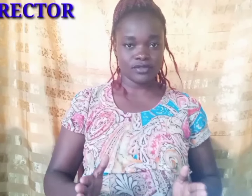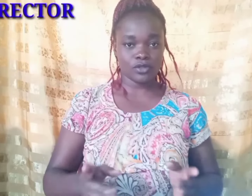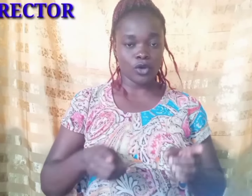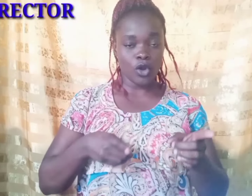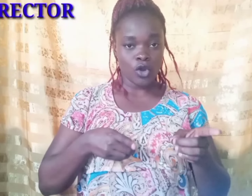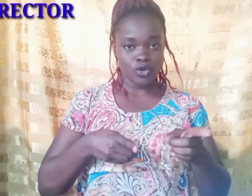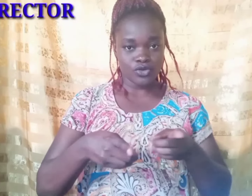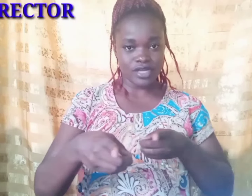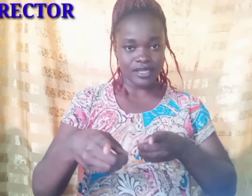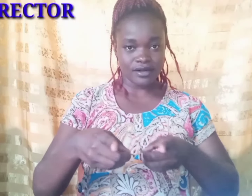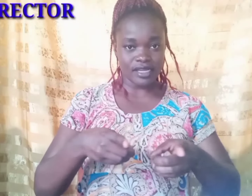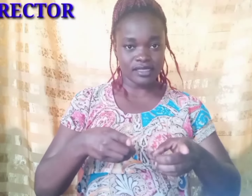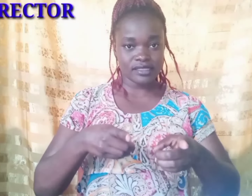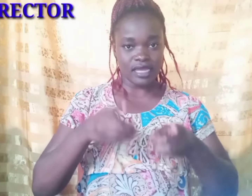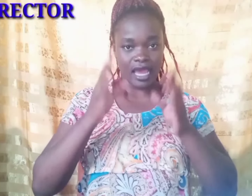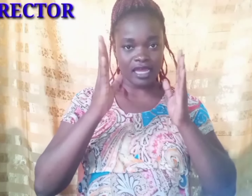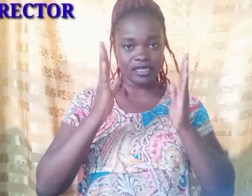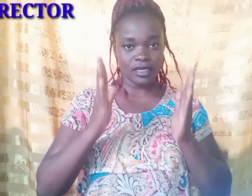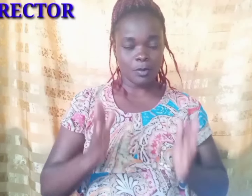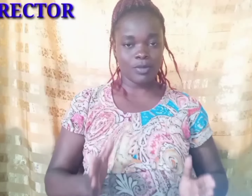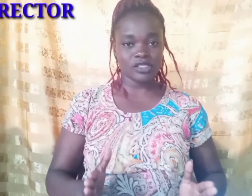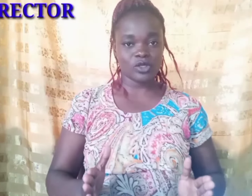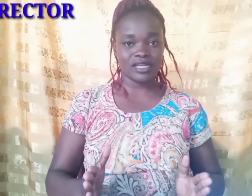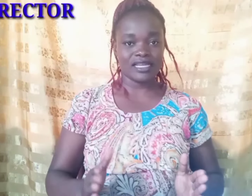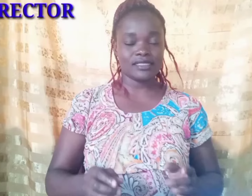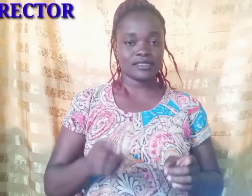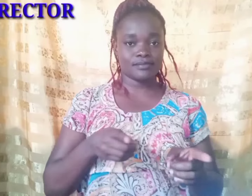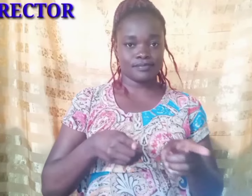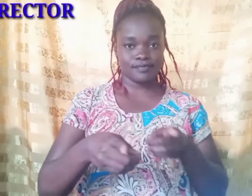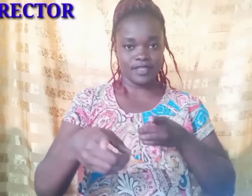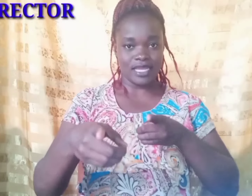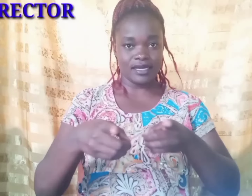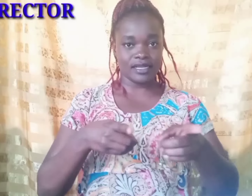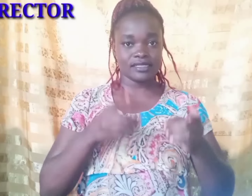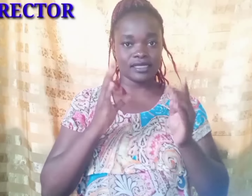So direct and personal. Director.